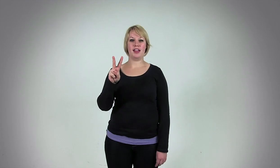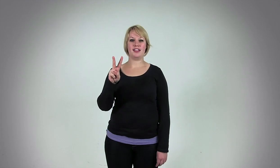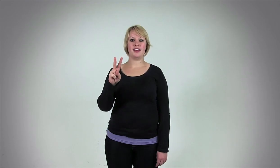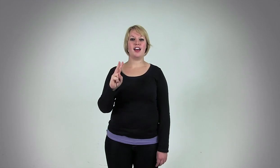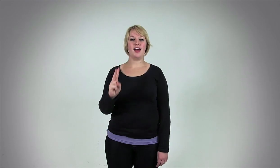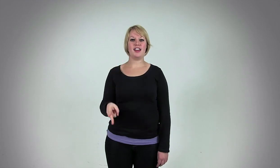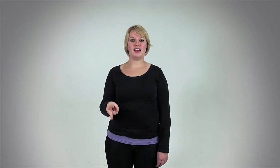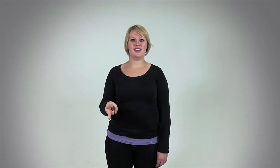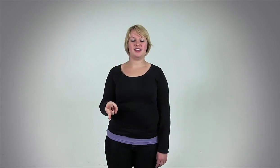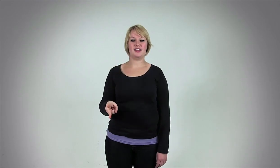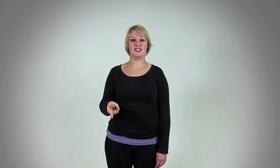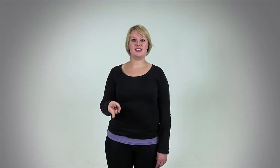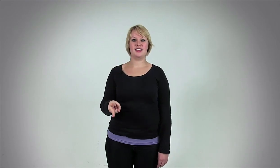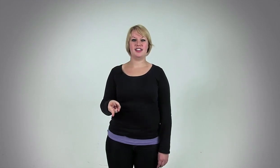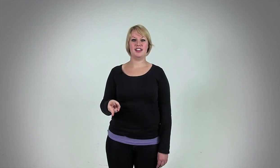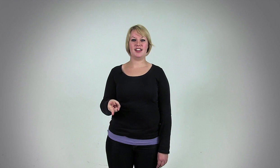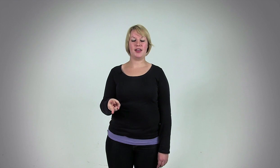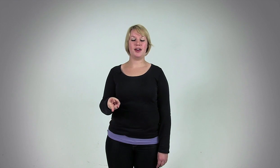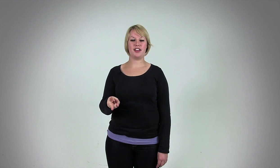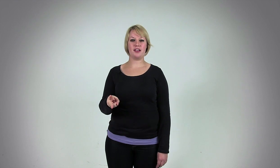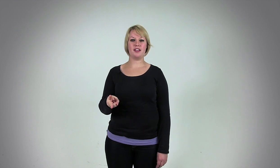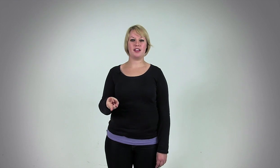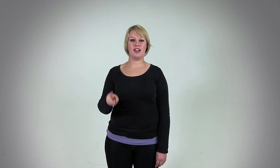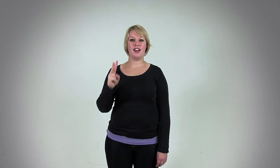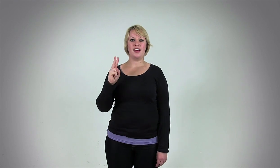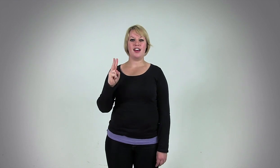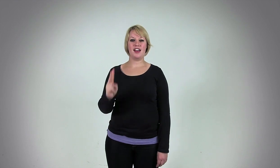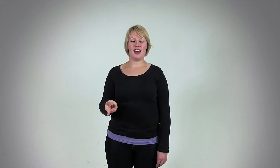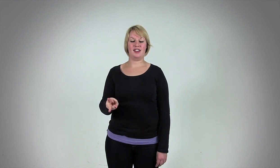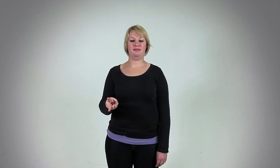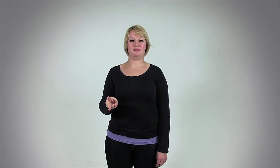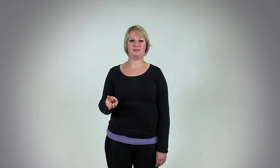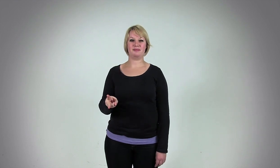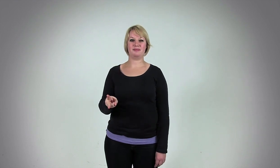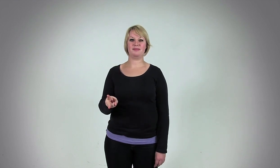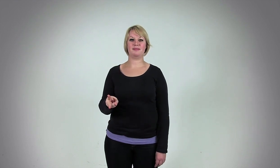is again. Now you have a go. Again.